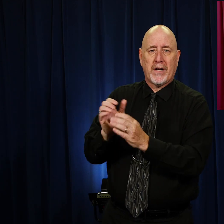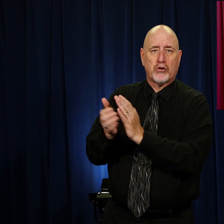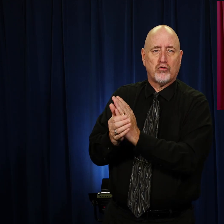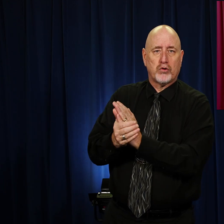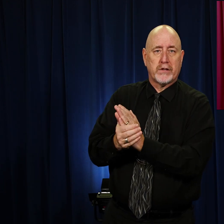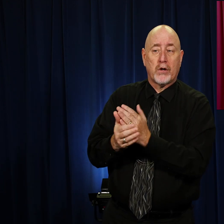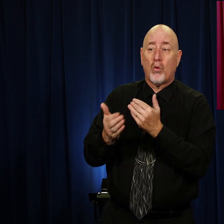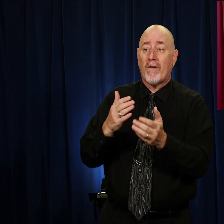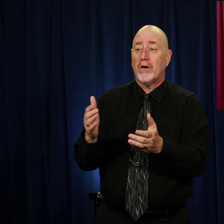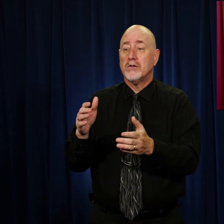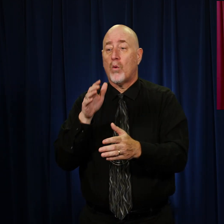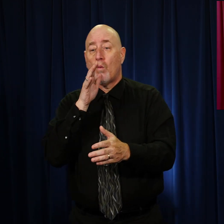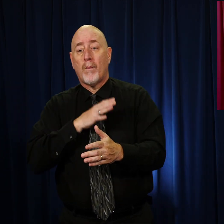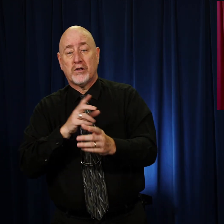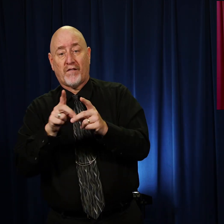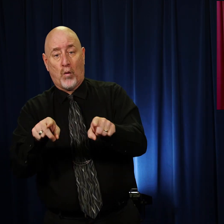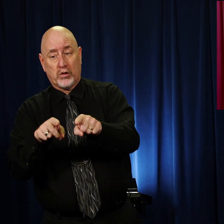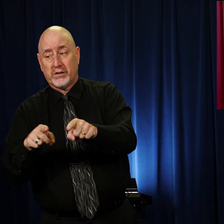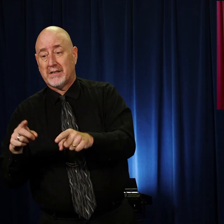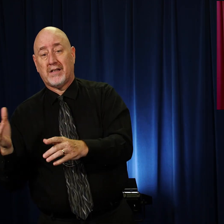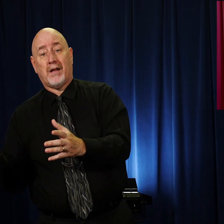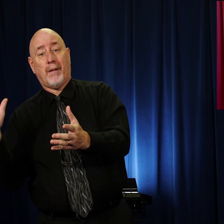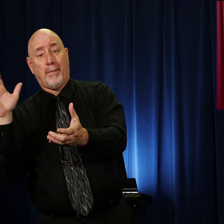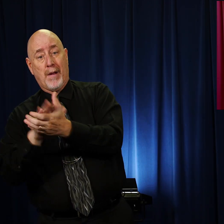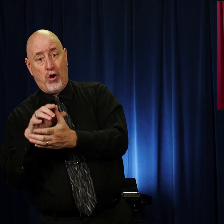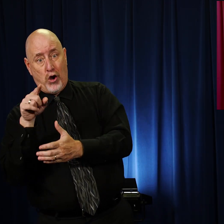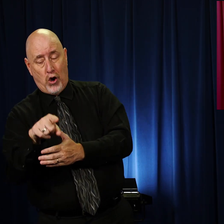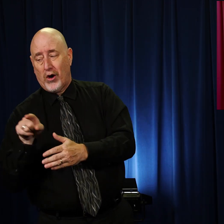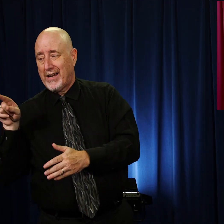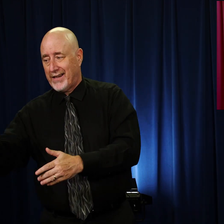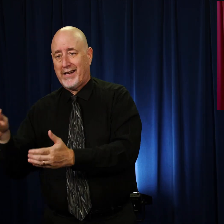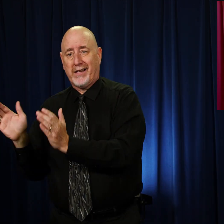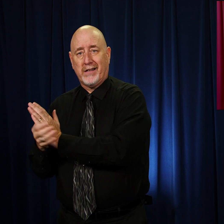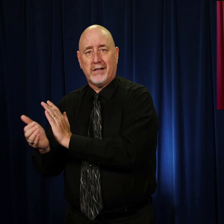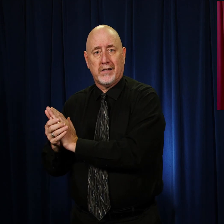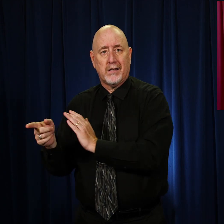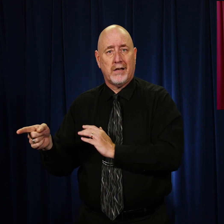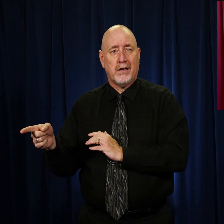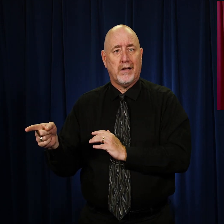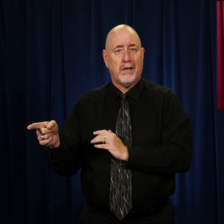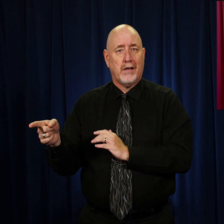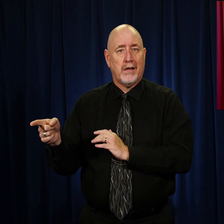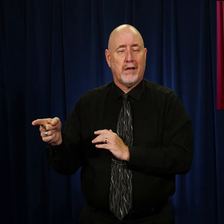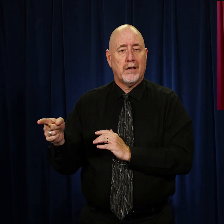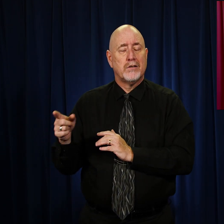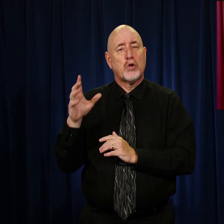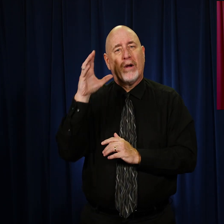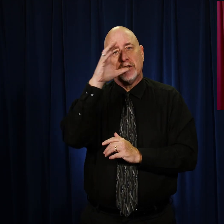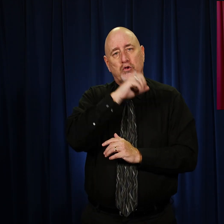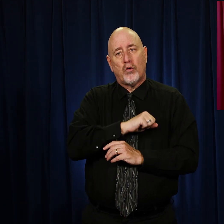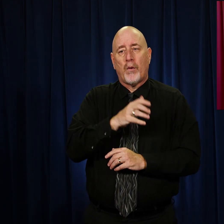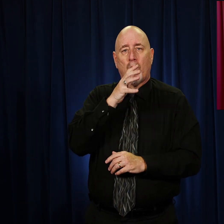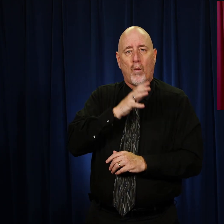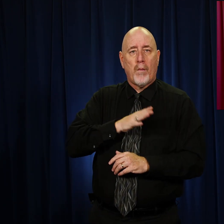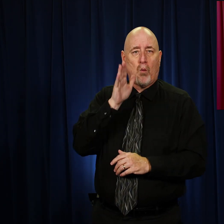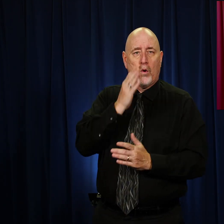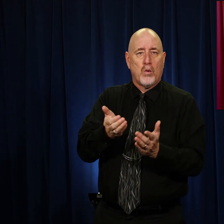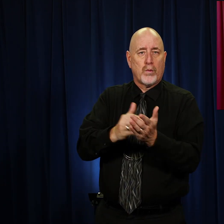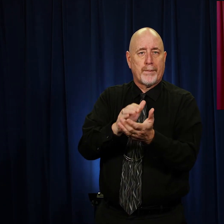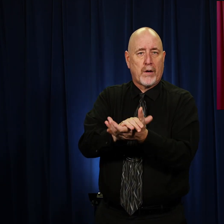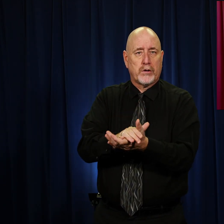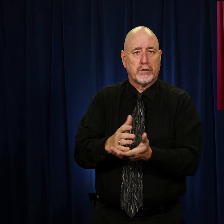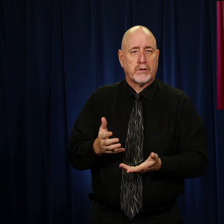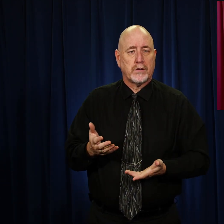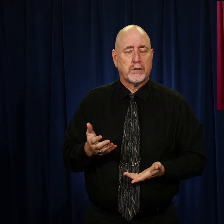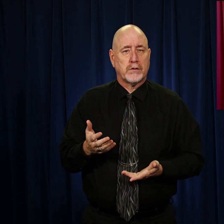And whoever marries a divorced woman commits adultery. So he is assuming that the woman is going to